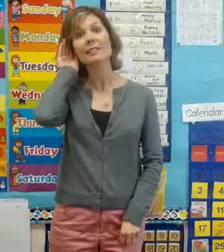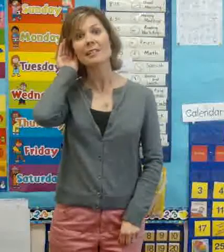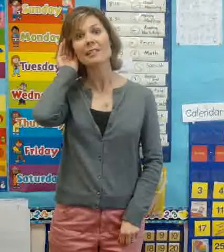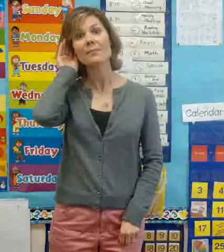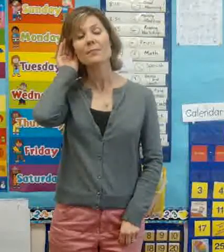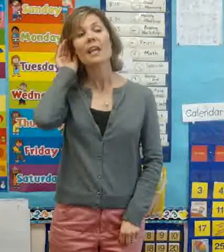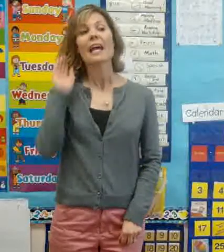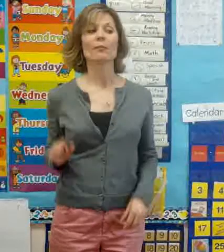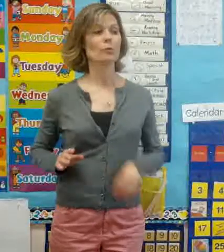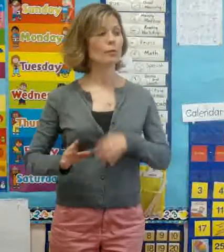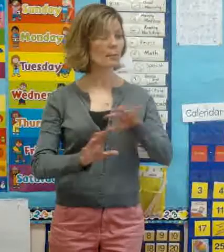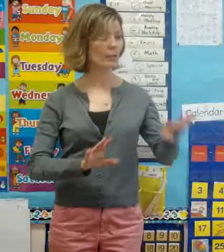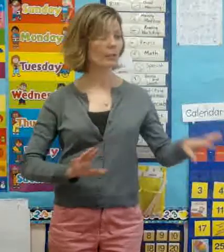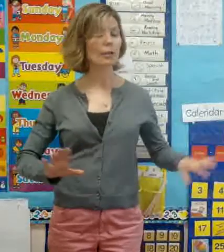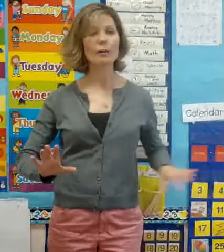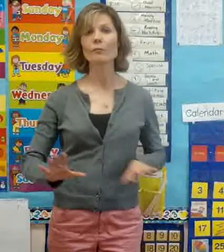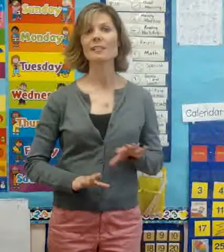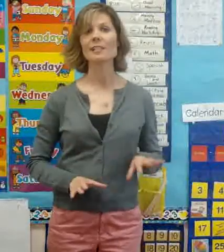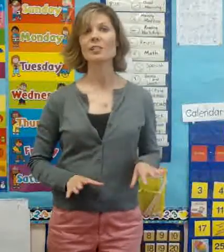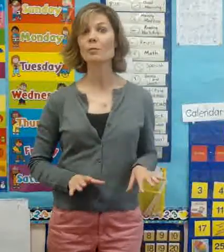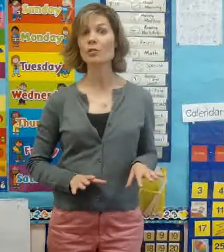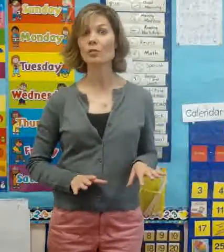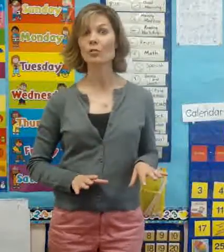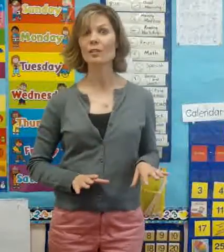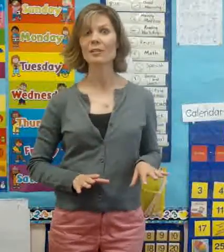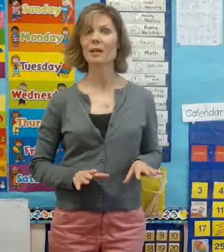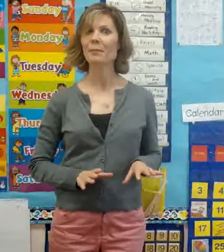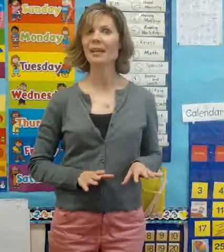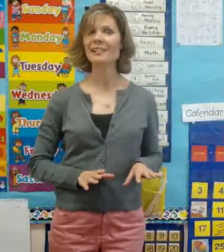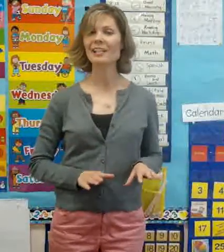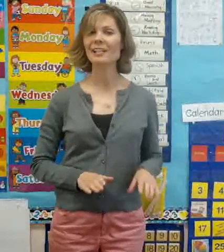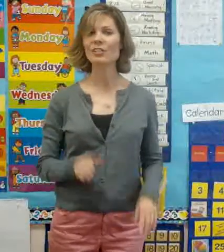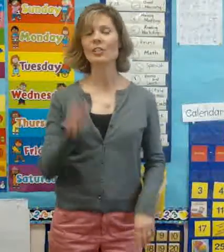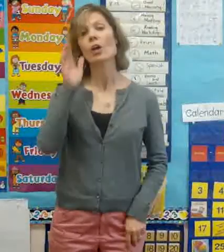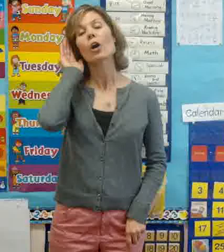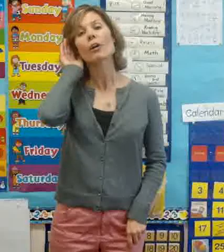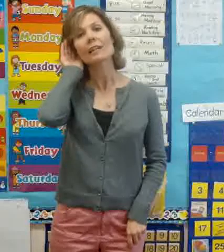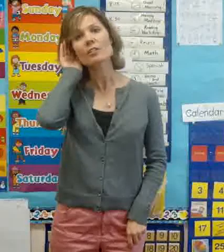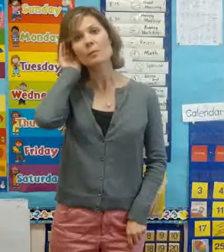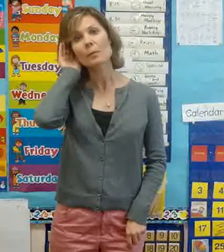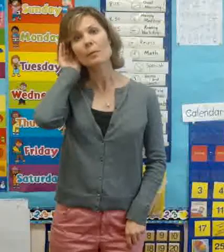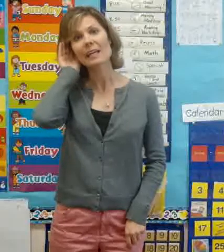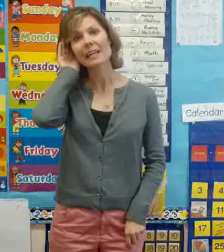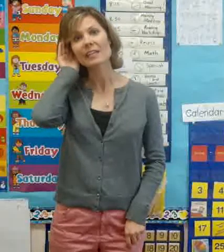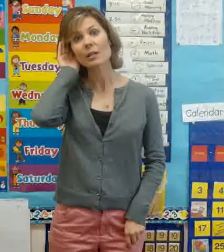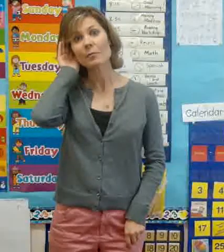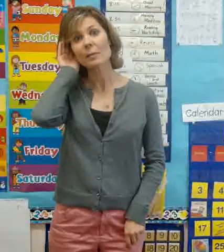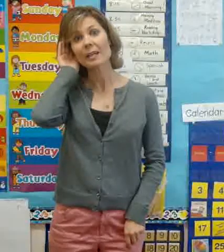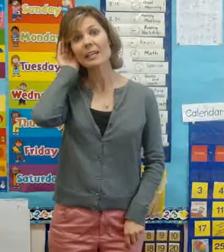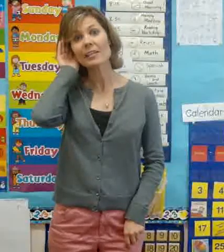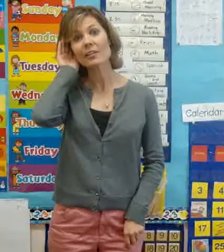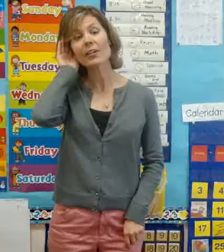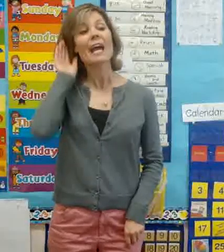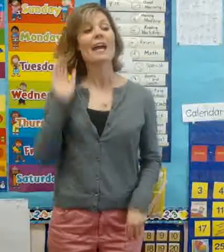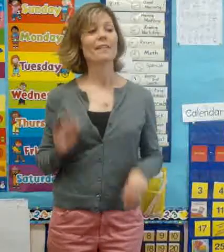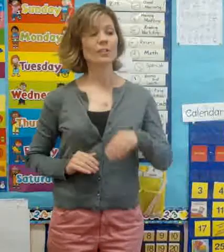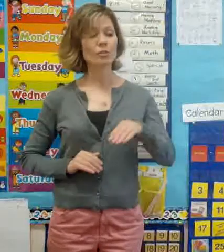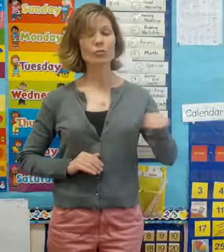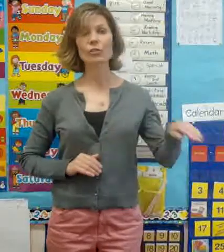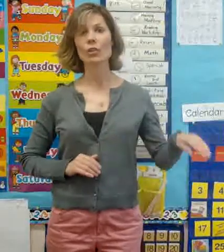listen. And if we're in the middle of listening to a story and they're not paying attention, all I do is put my hand up to my ear, and then the children know